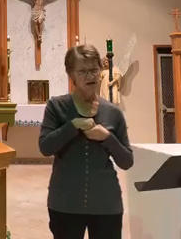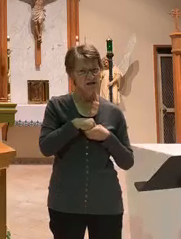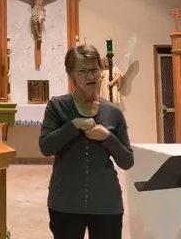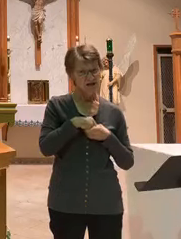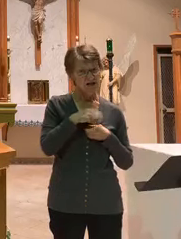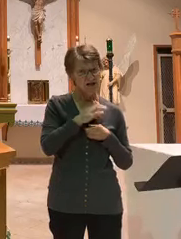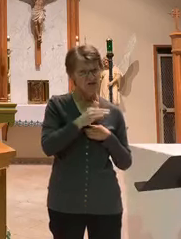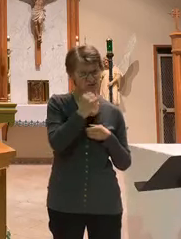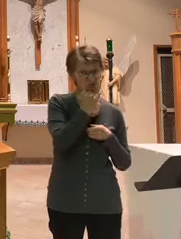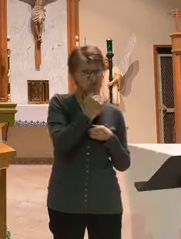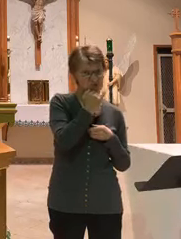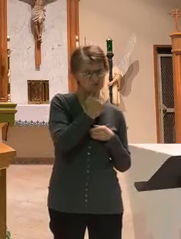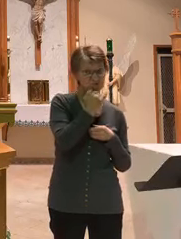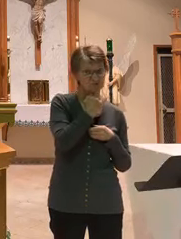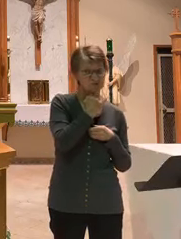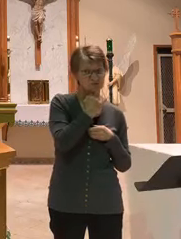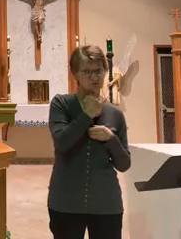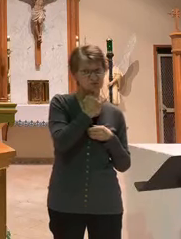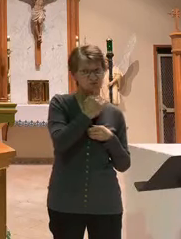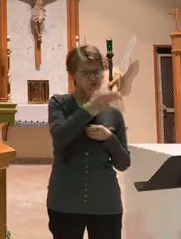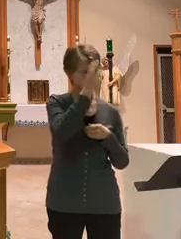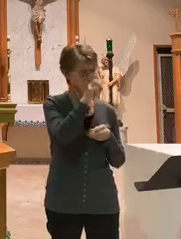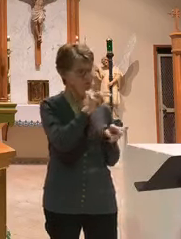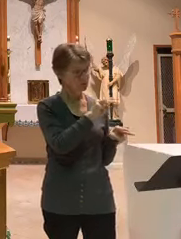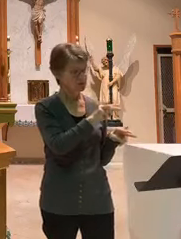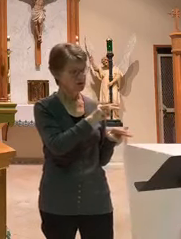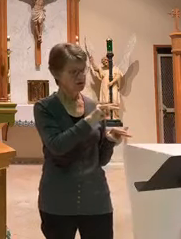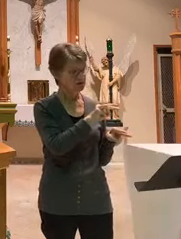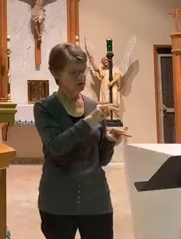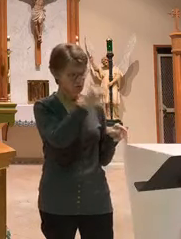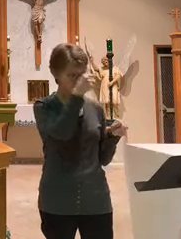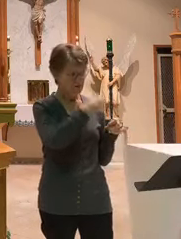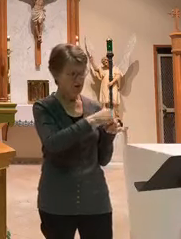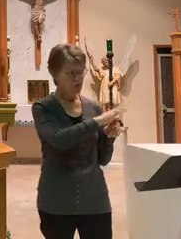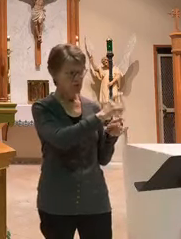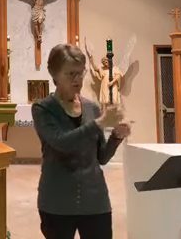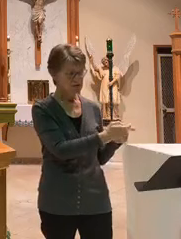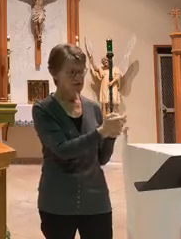the Lord's vengeance, for he remembers their sins in detail.